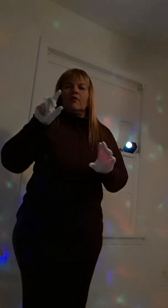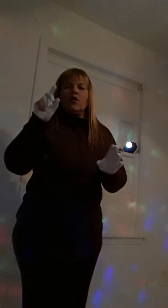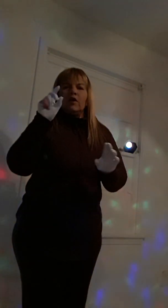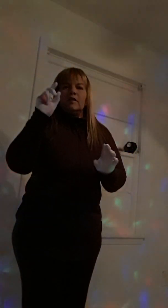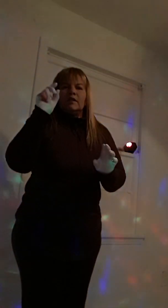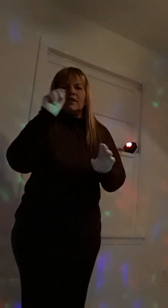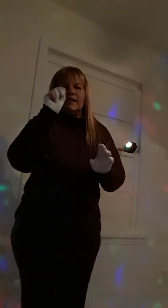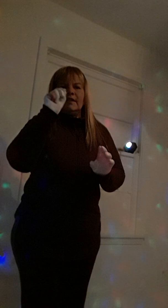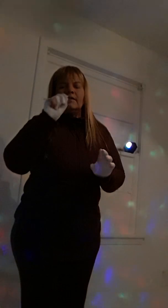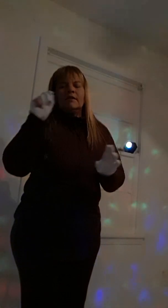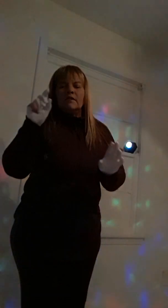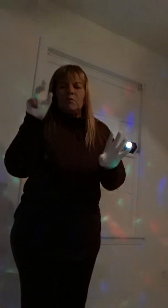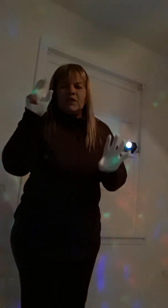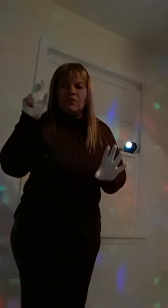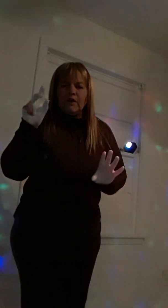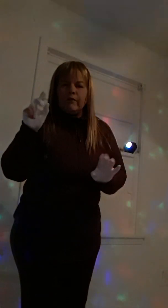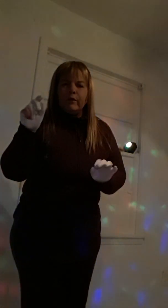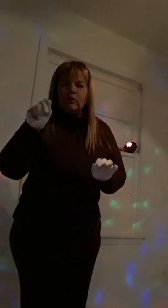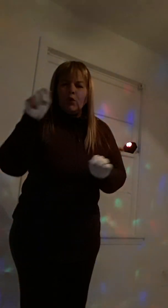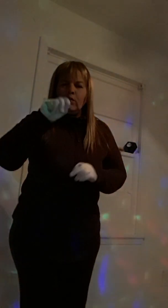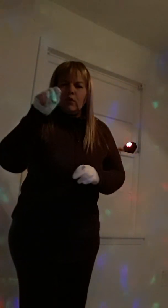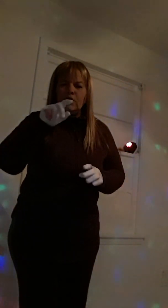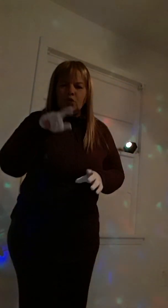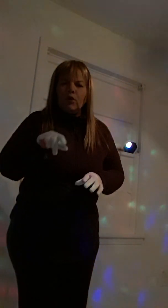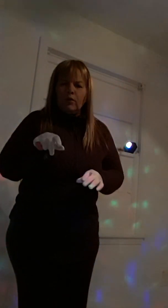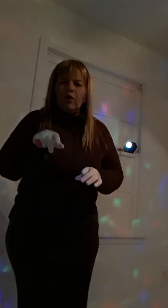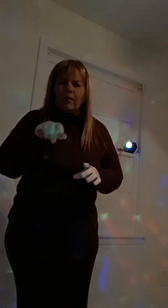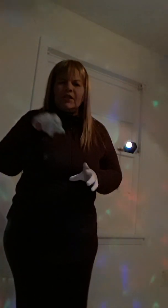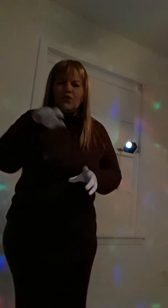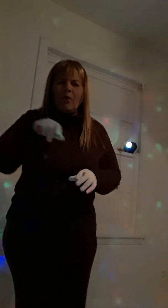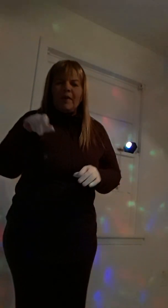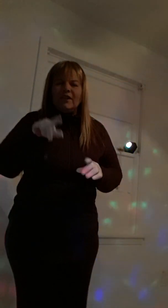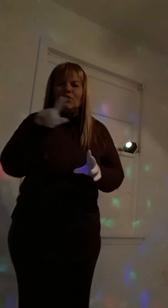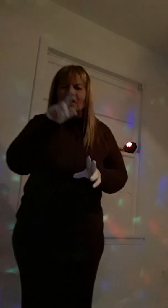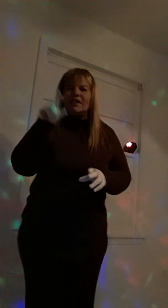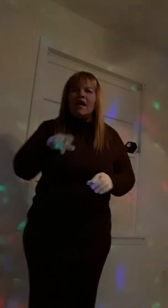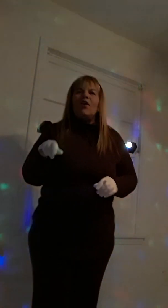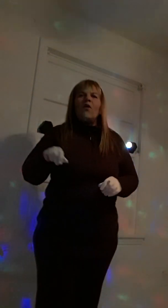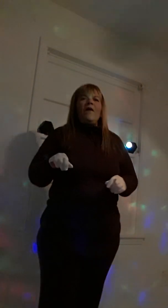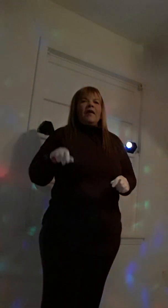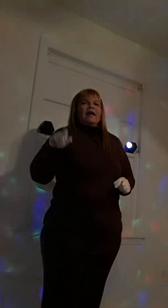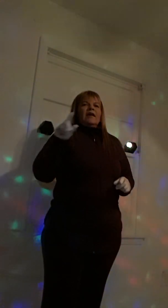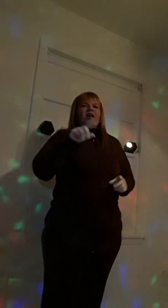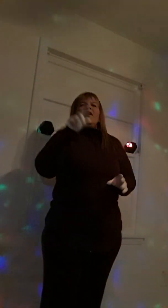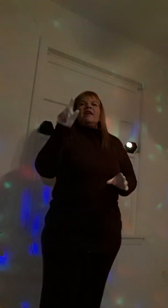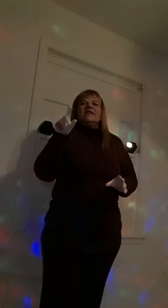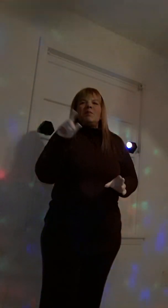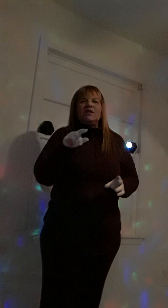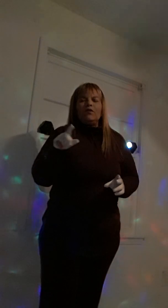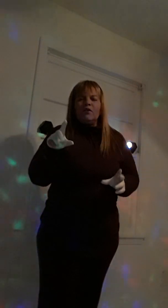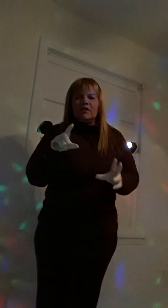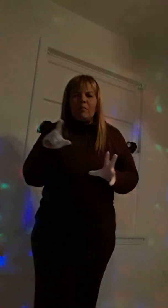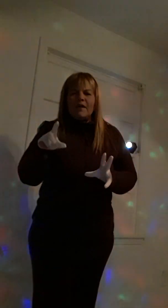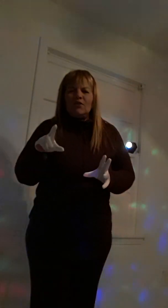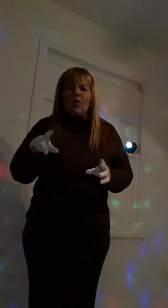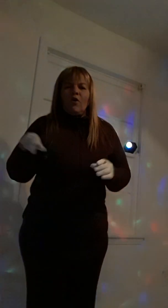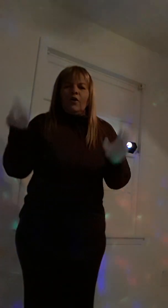for specific fruit which we're gonna be dropping to the jello. Con específico espacio